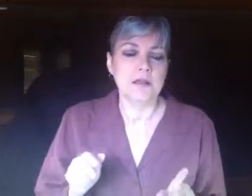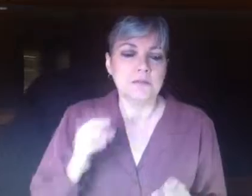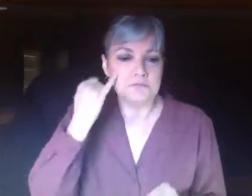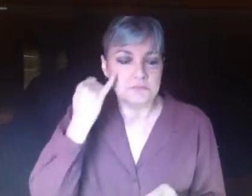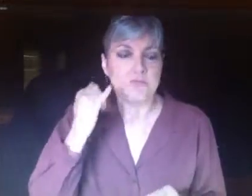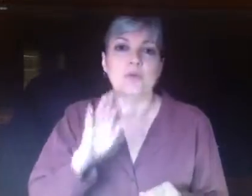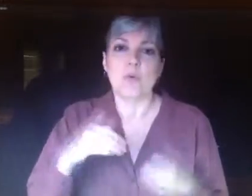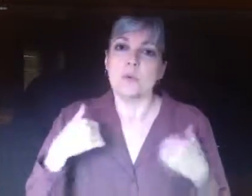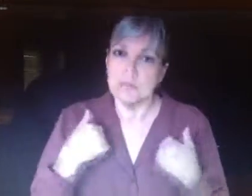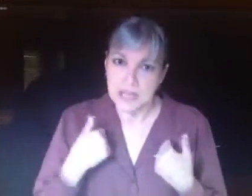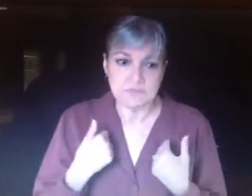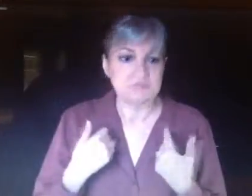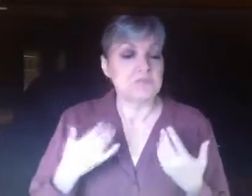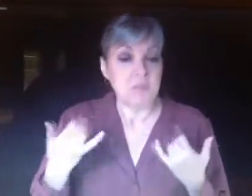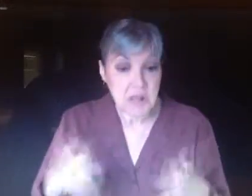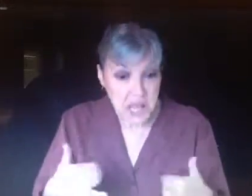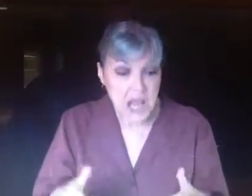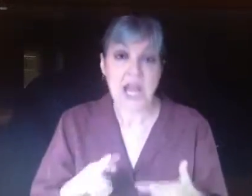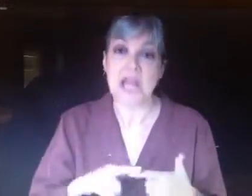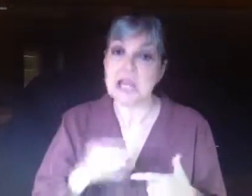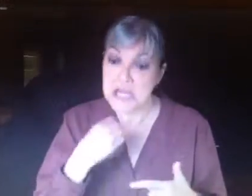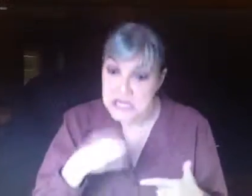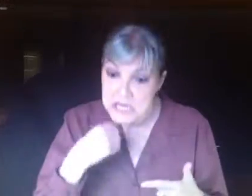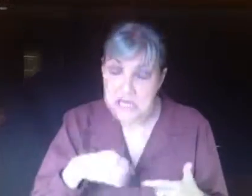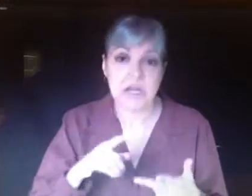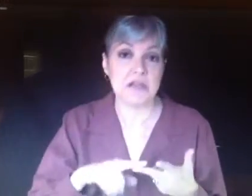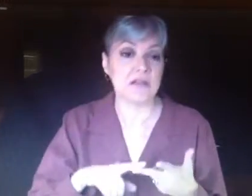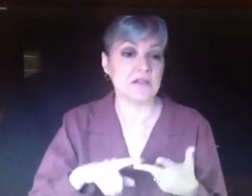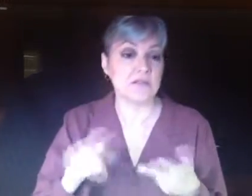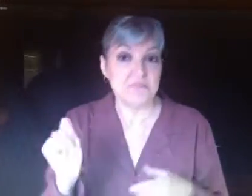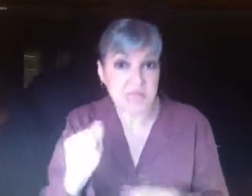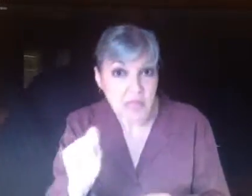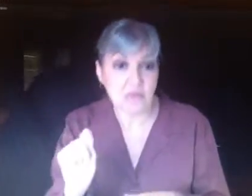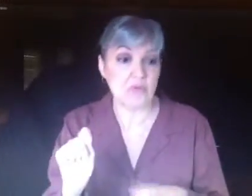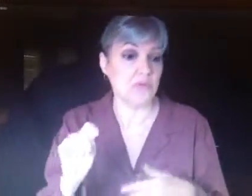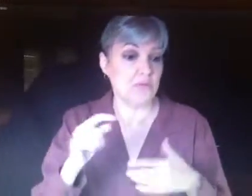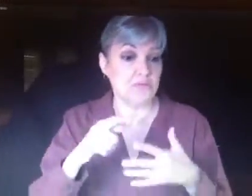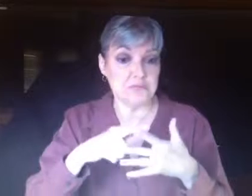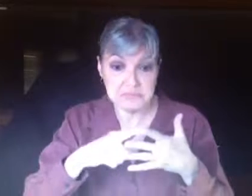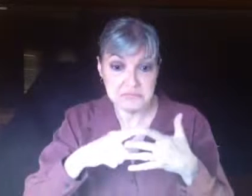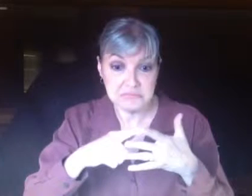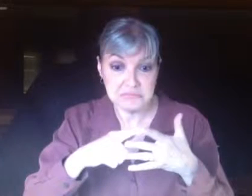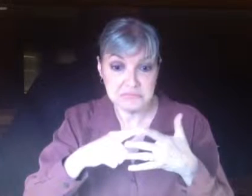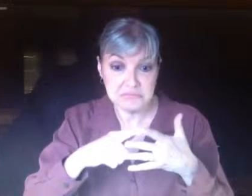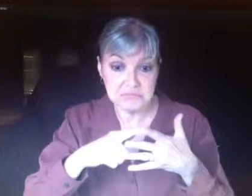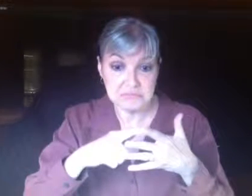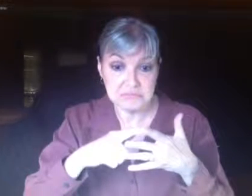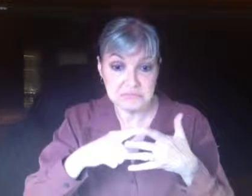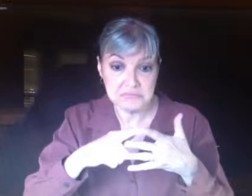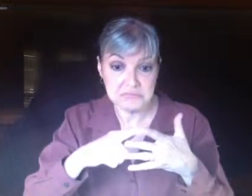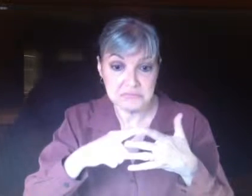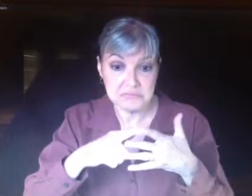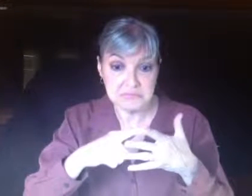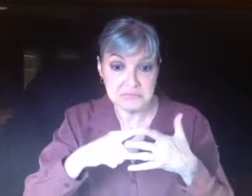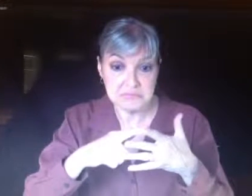Understand, I'm not a vet. But in my past experience, I've heard that if your pet is